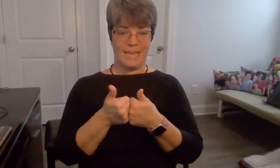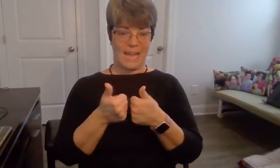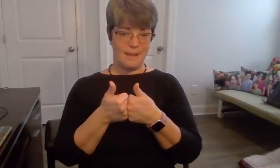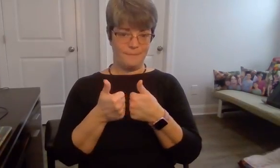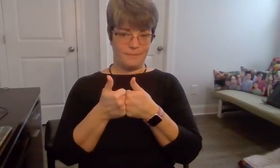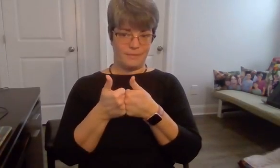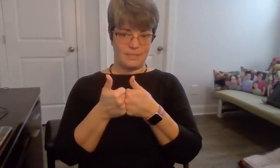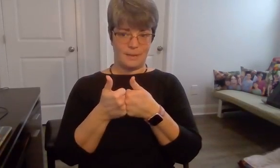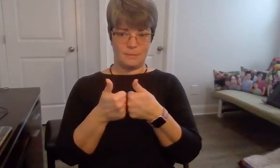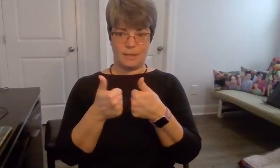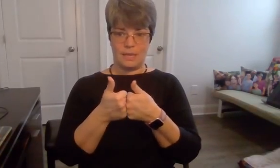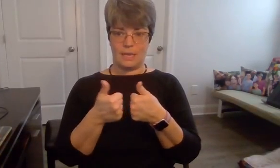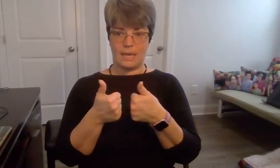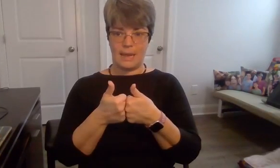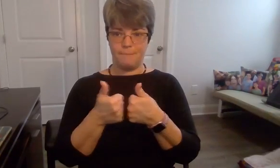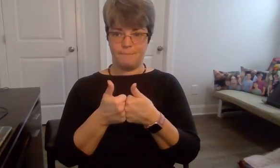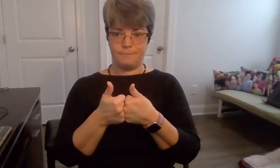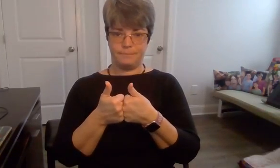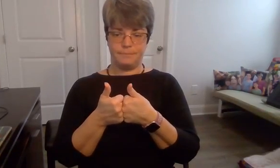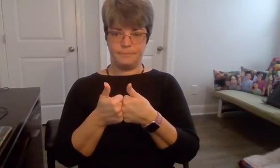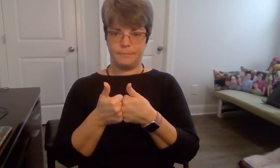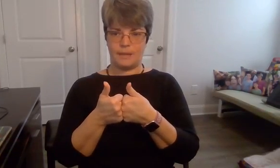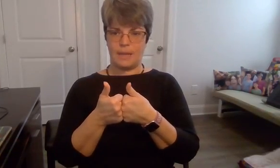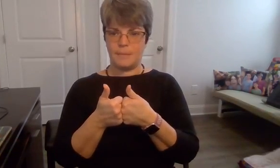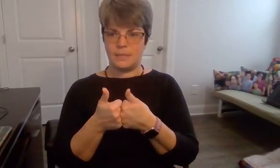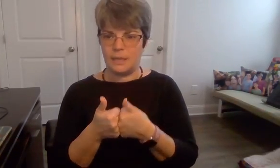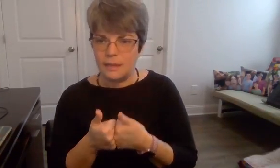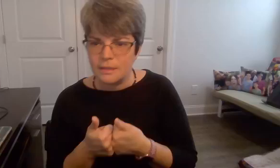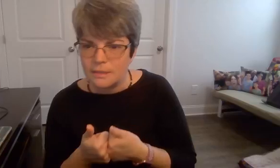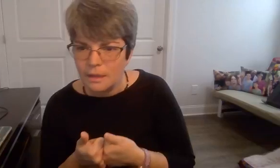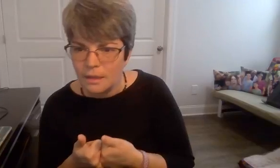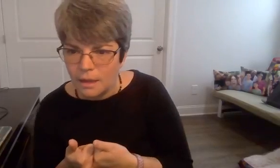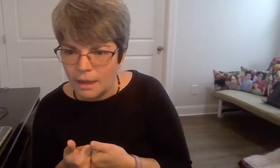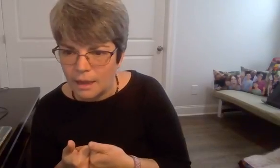Game. It's time to play a game. Game is like this.